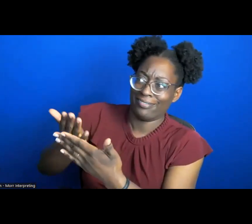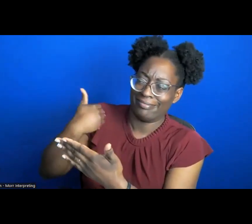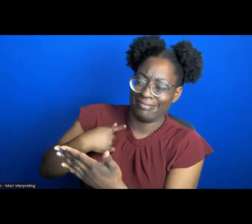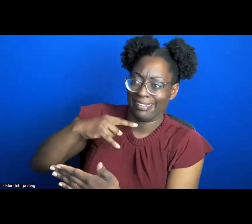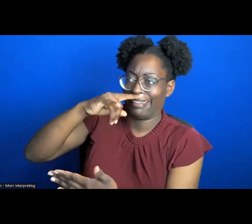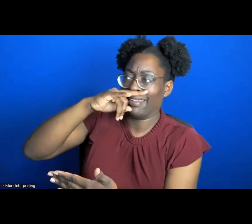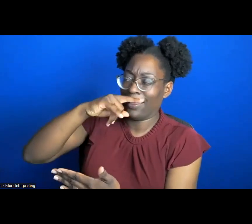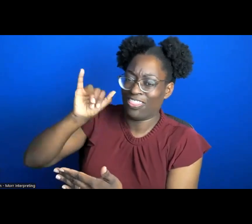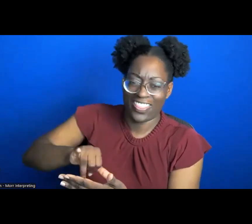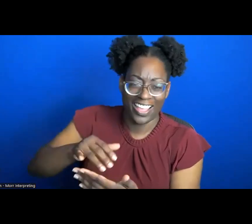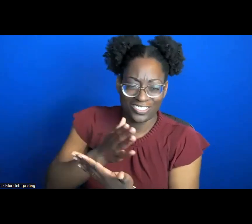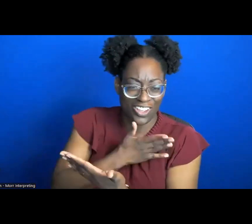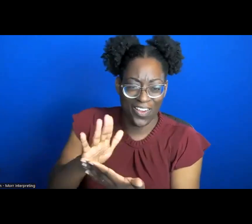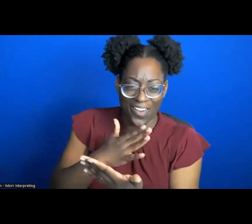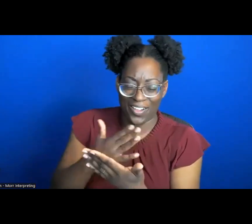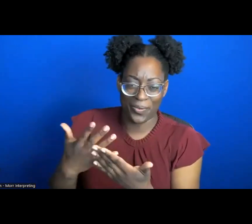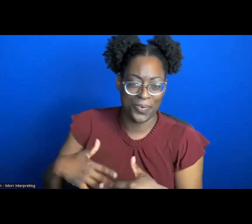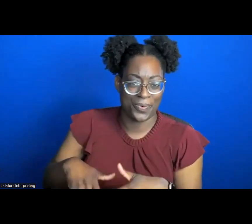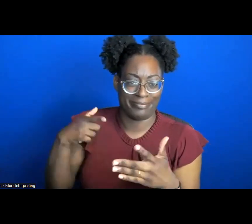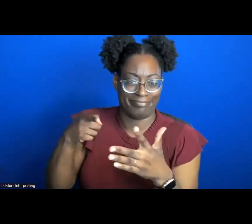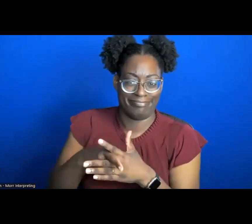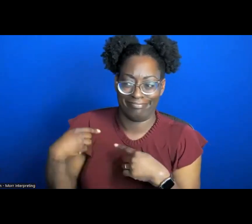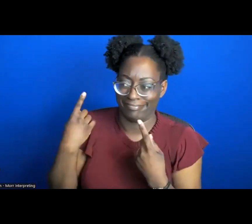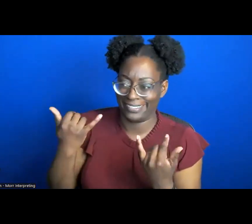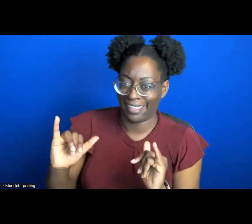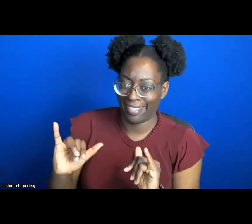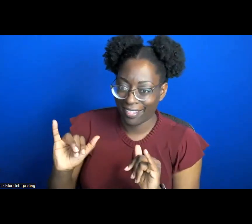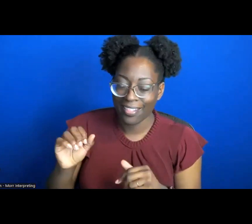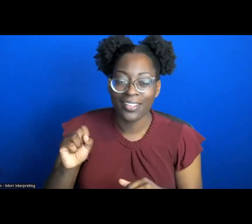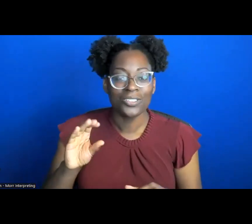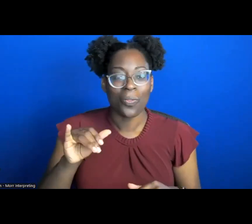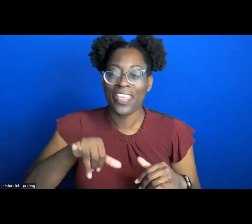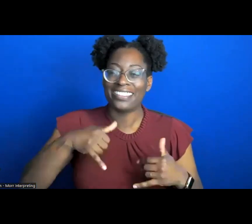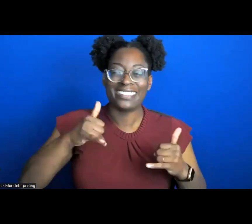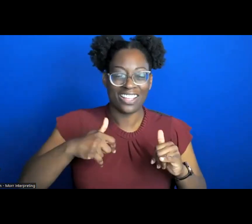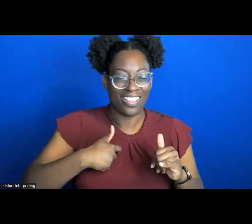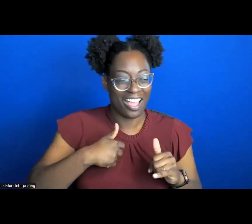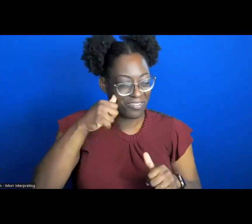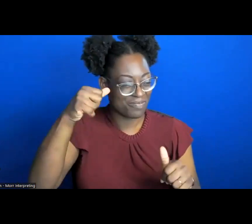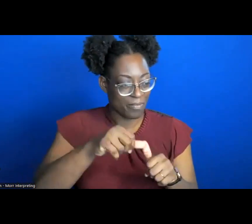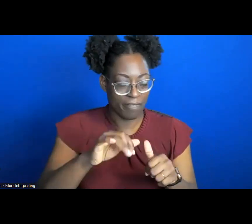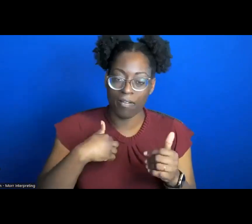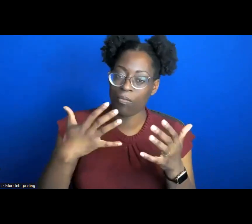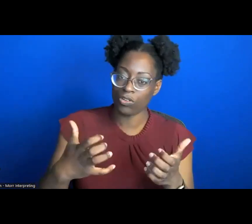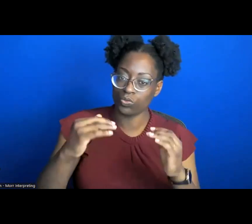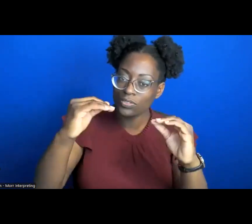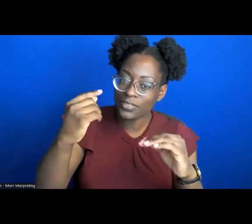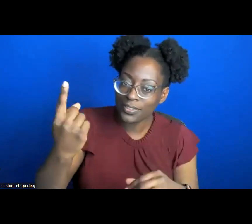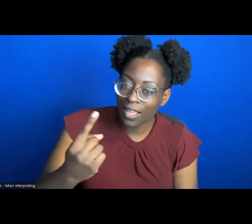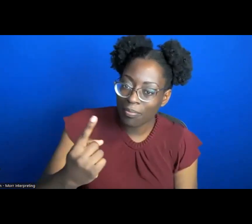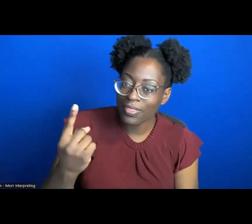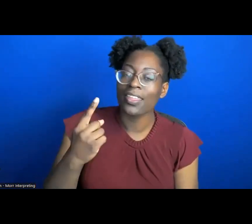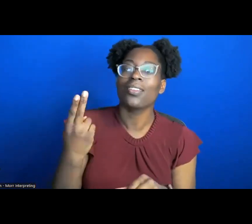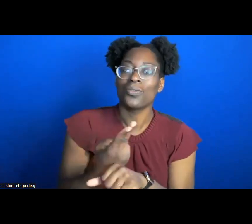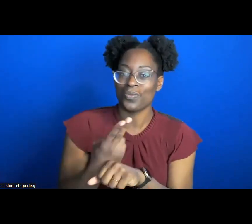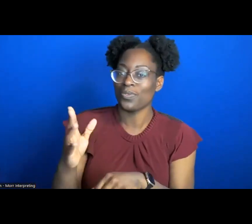song. So I wrote a song to go along with the Hair Love book. And I teach it to children, and the kids just love it, and I love it, and adults love